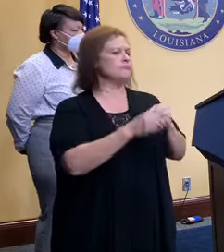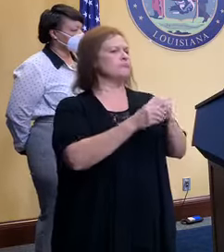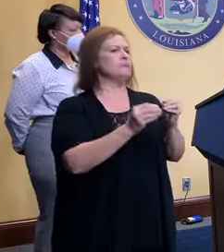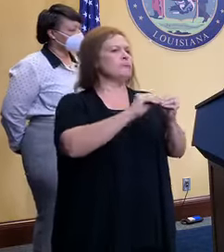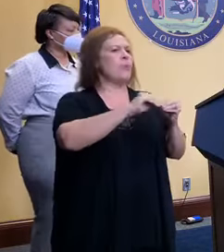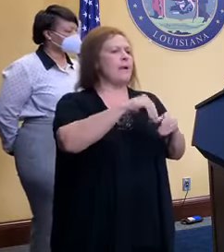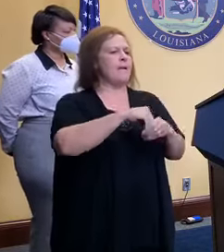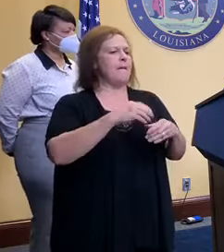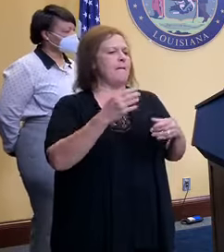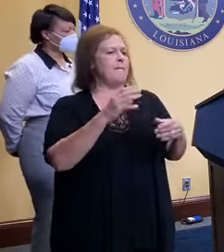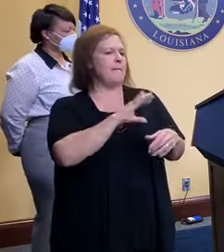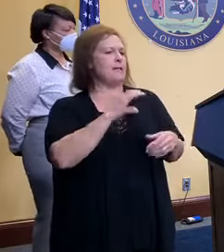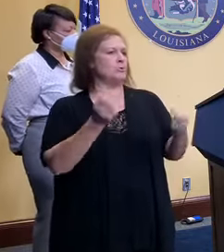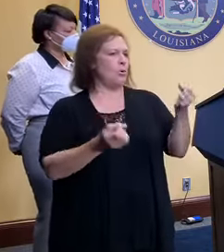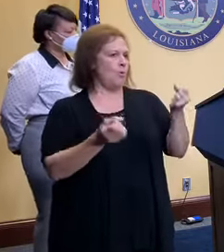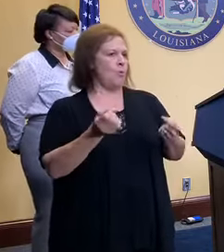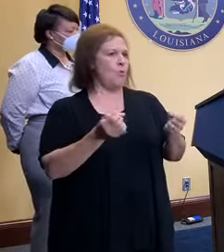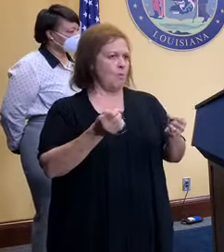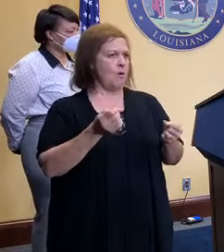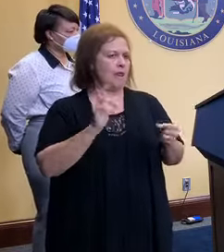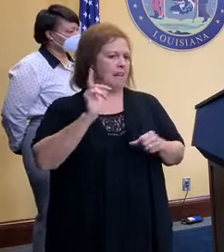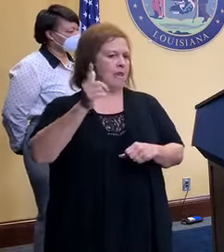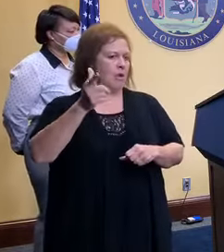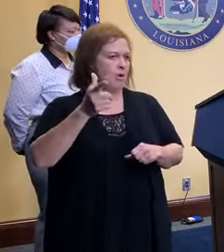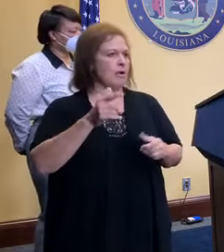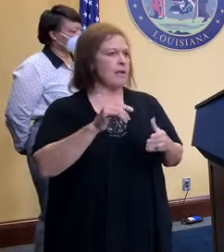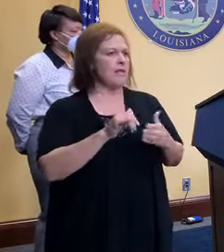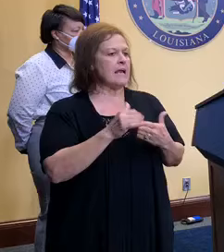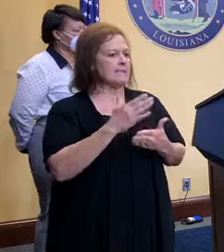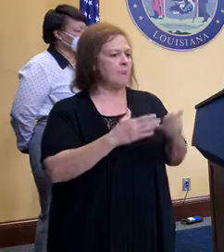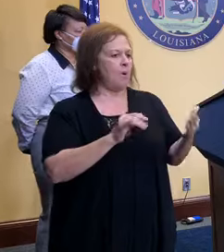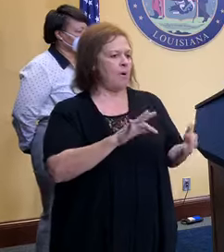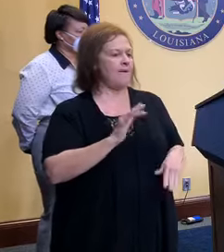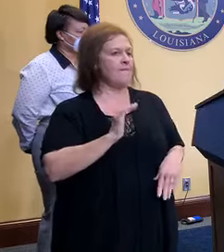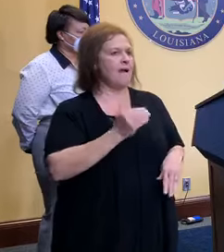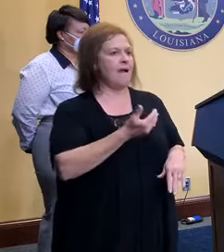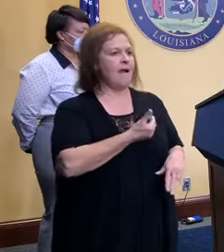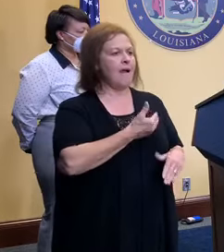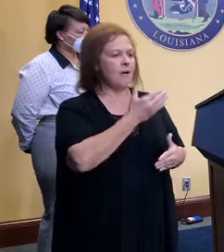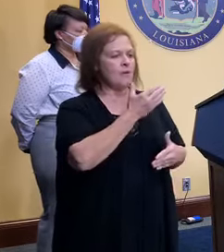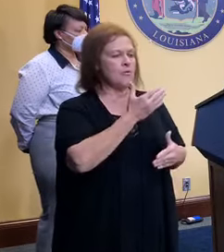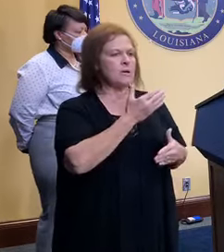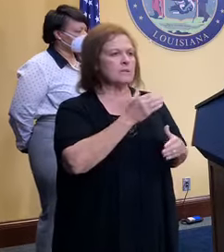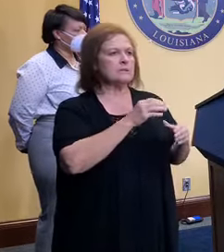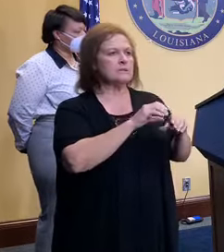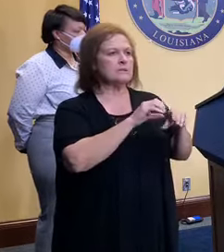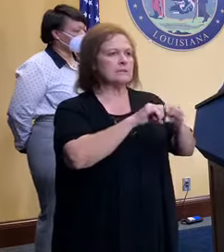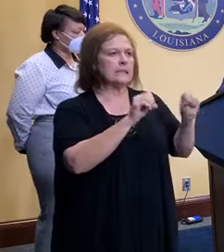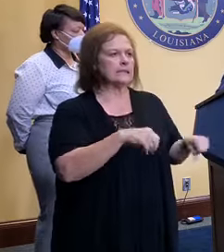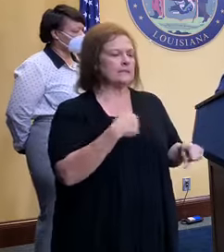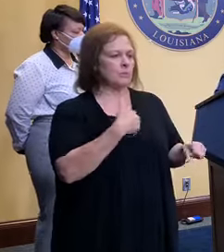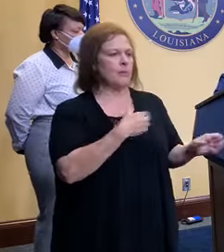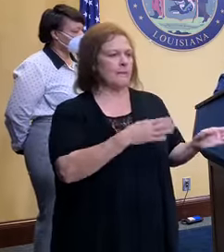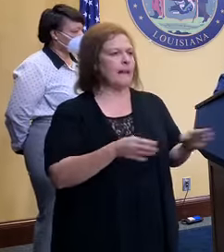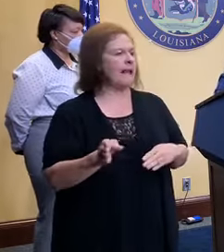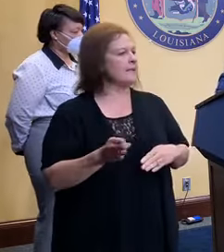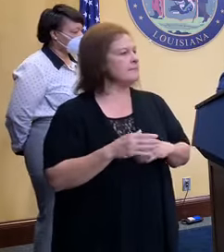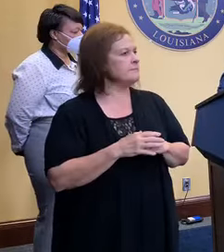police cars at a later date, and that is a part of the final part of our recovery.